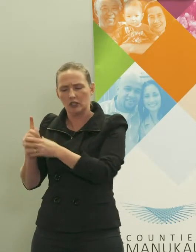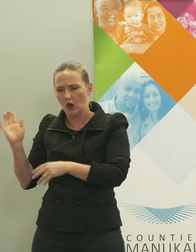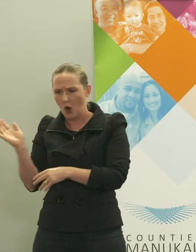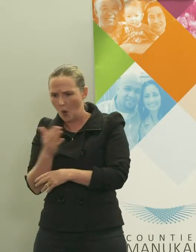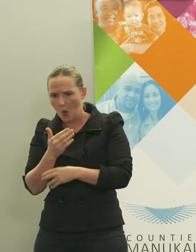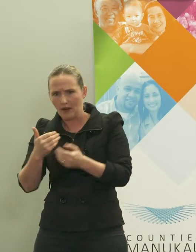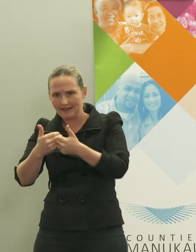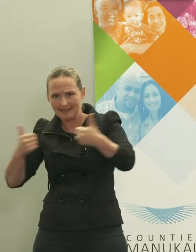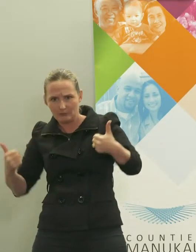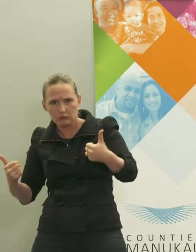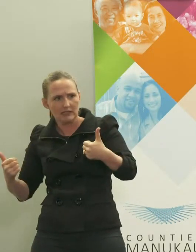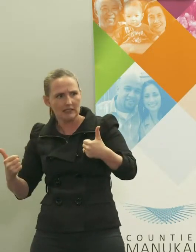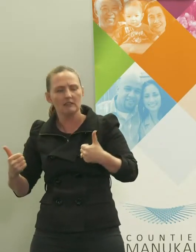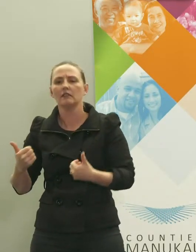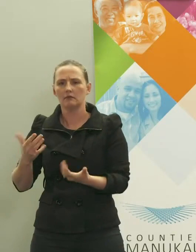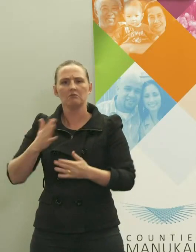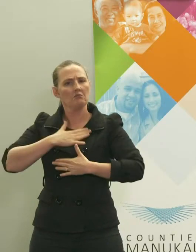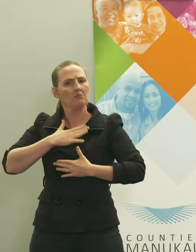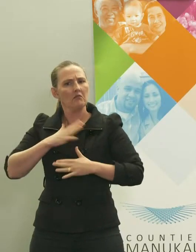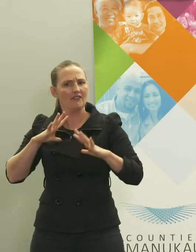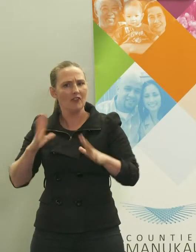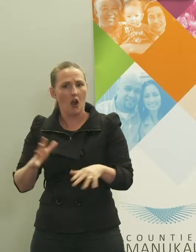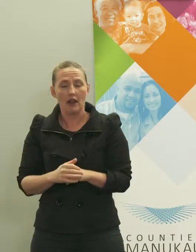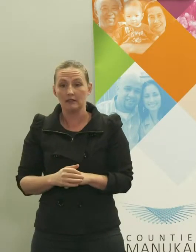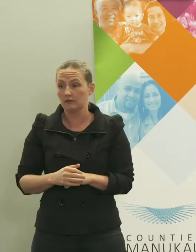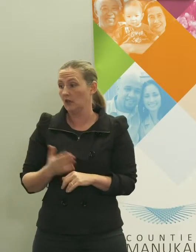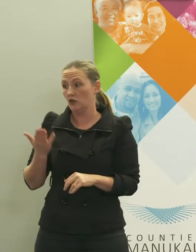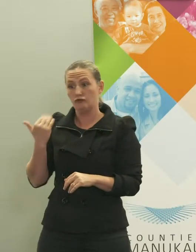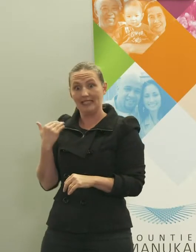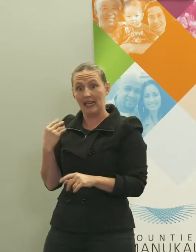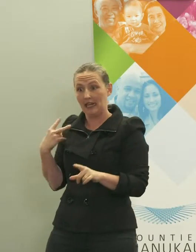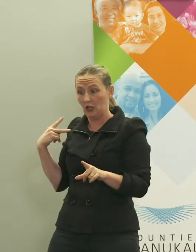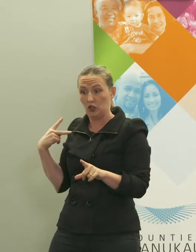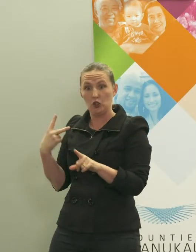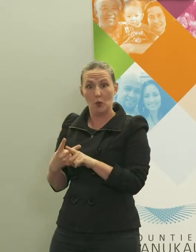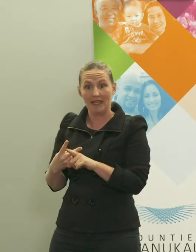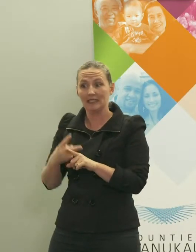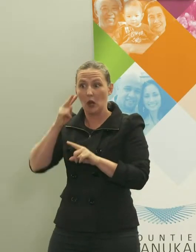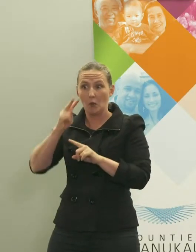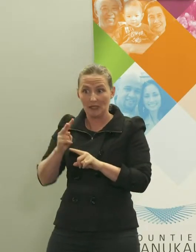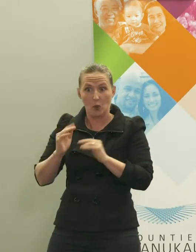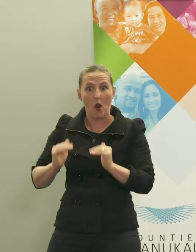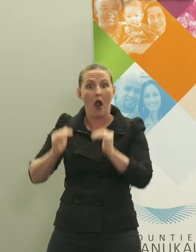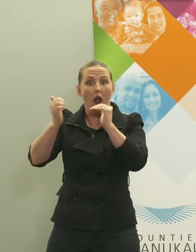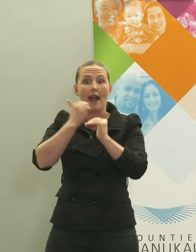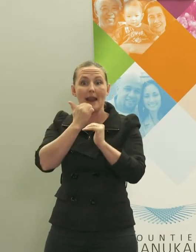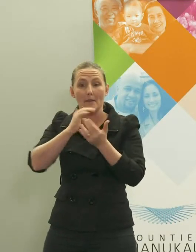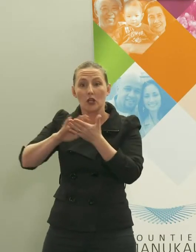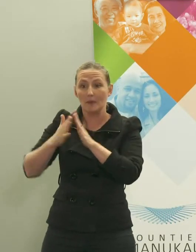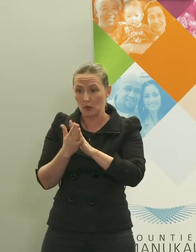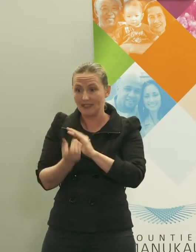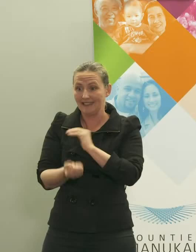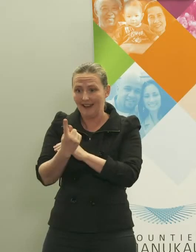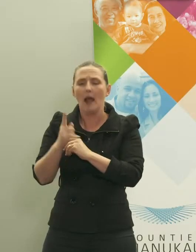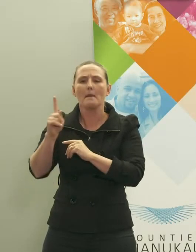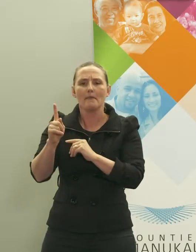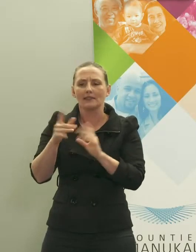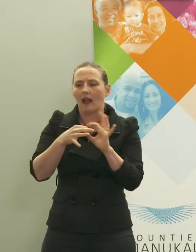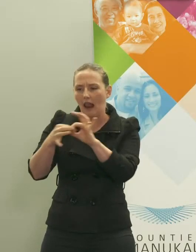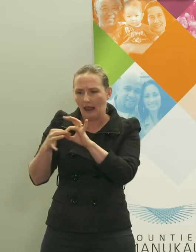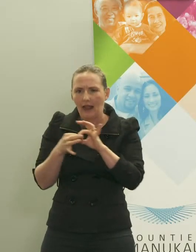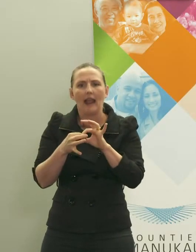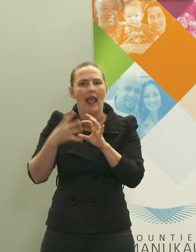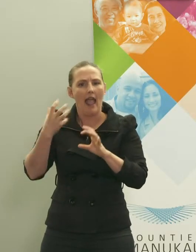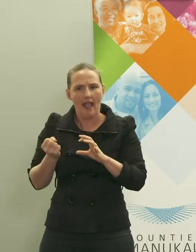did see some days where we saw quite a high number of community cases, but they were often directly linked to one another. So they were a series